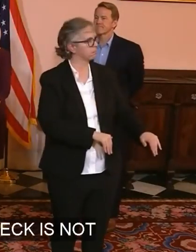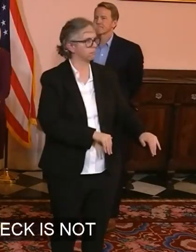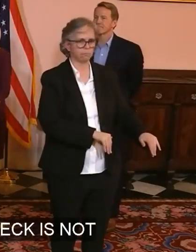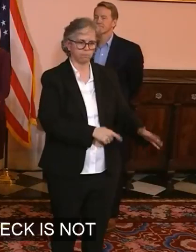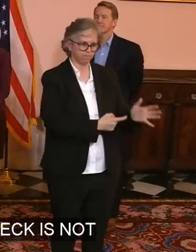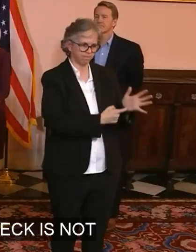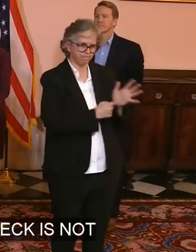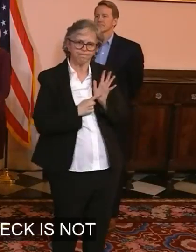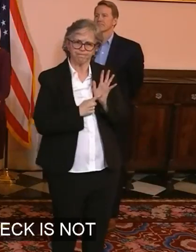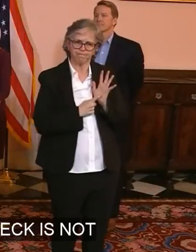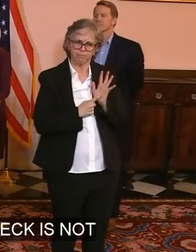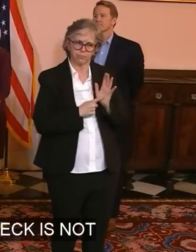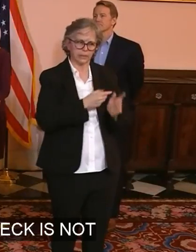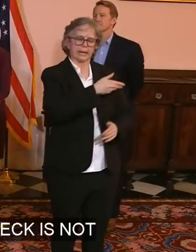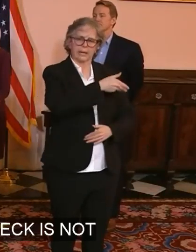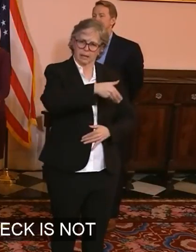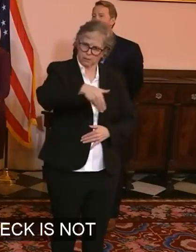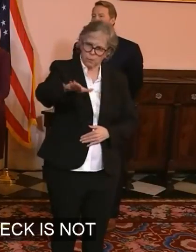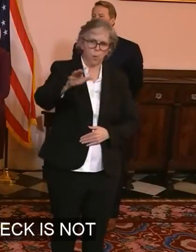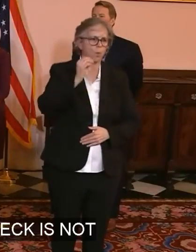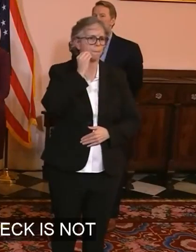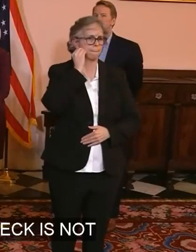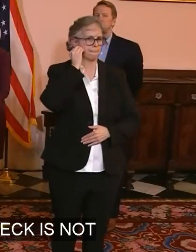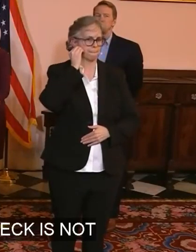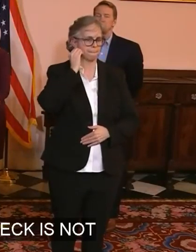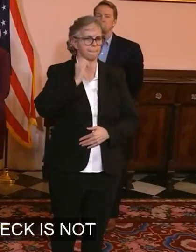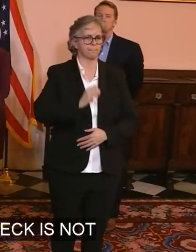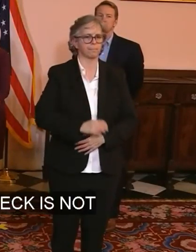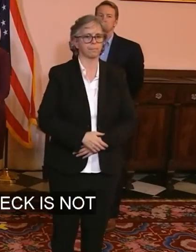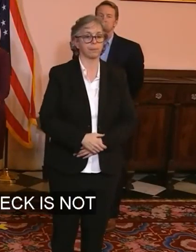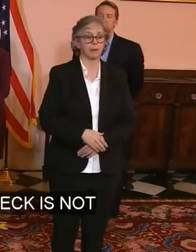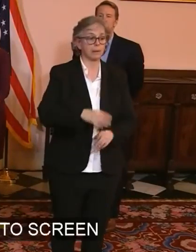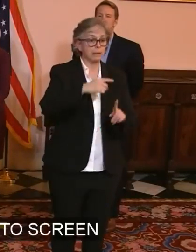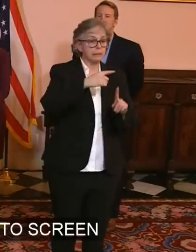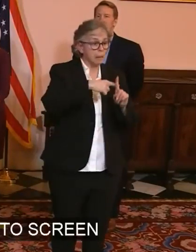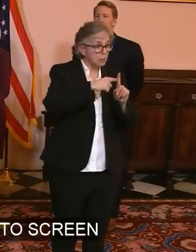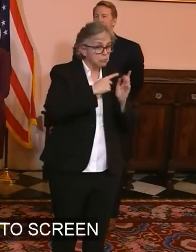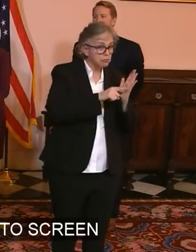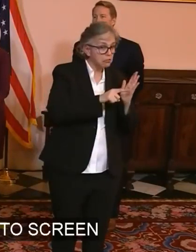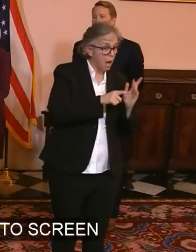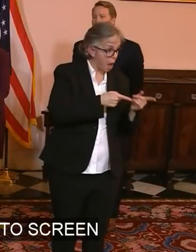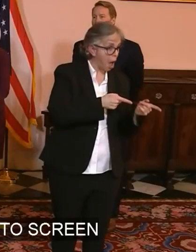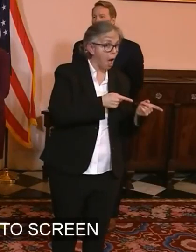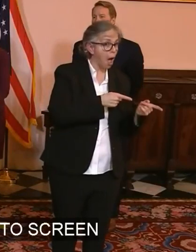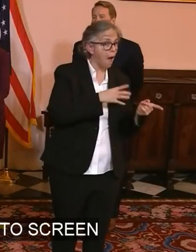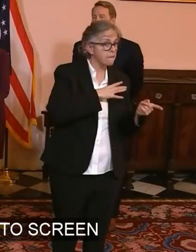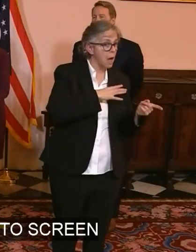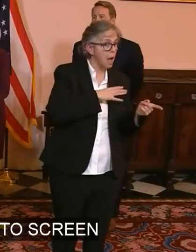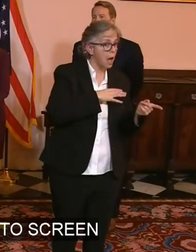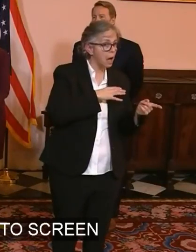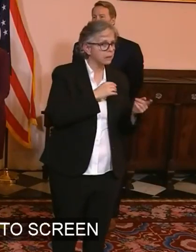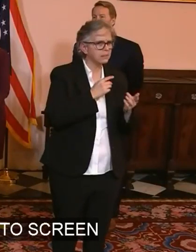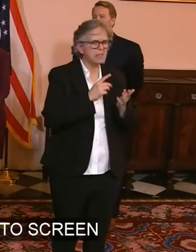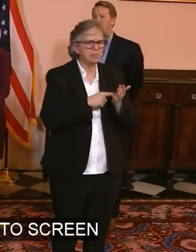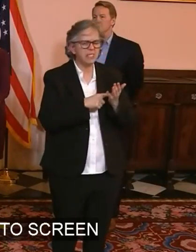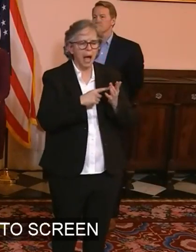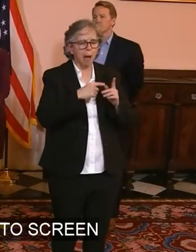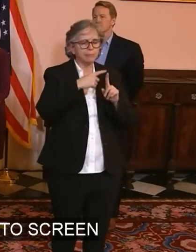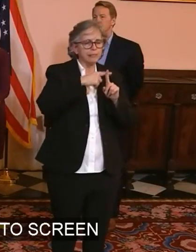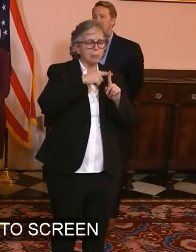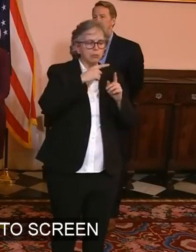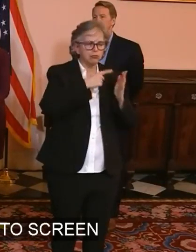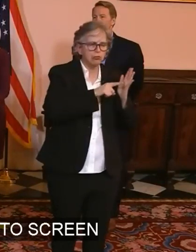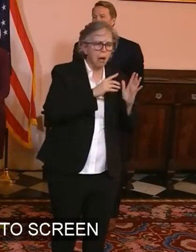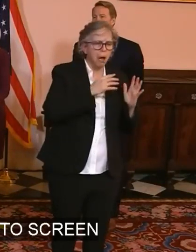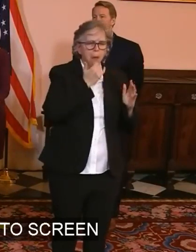one way to screen individuals out, the employees who come in, and not have them there during the